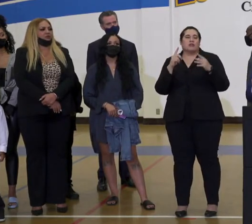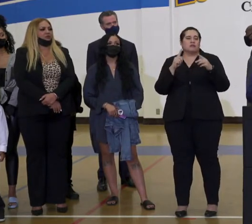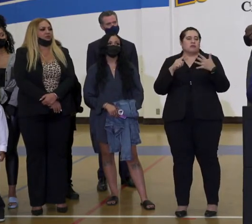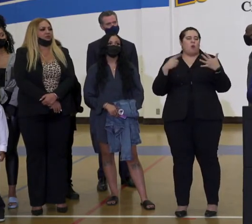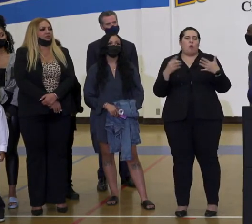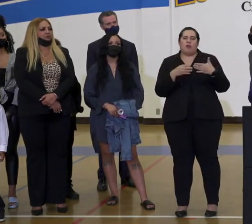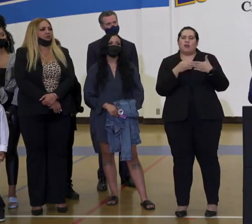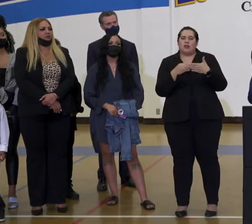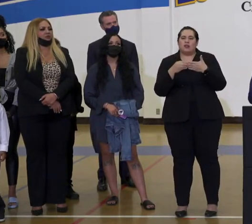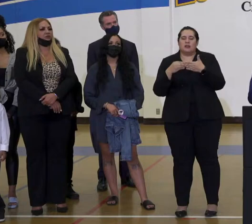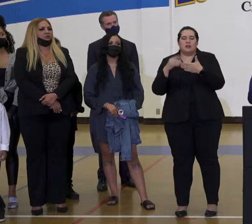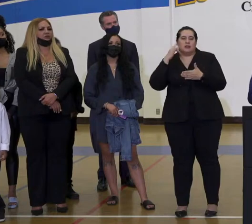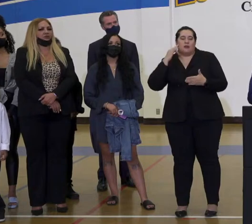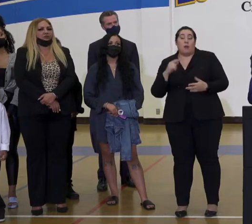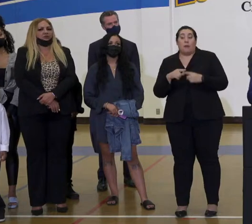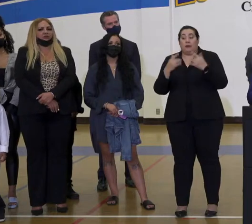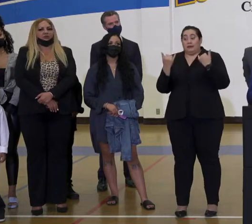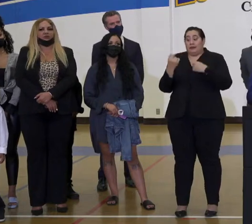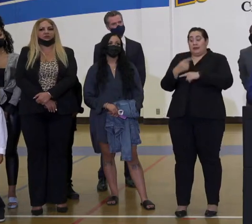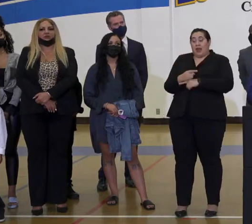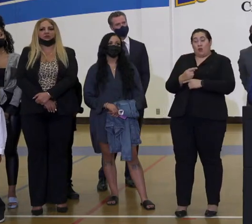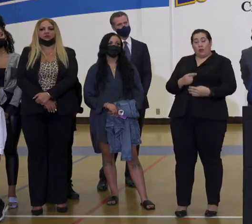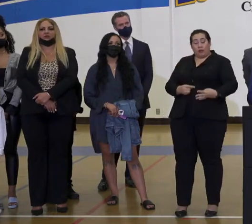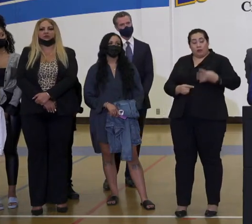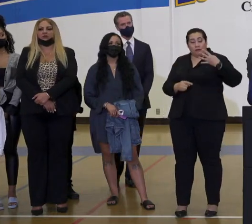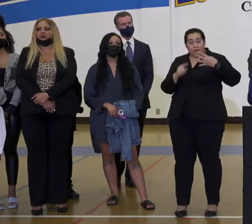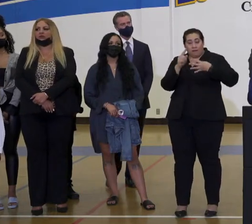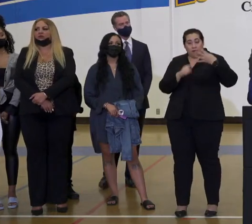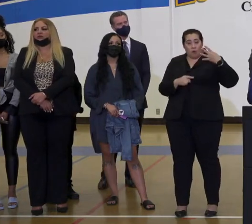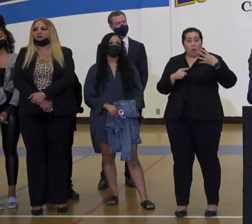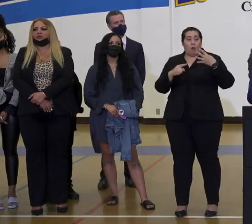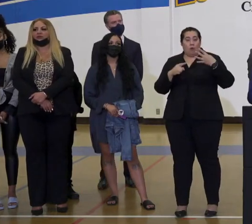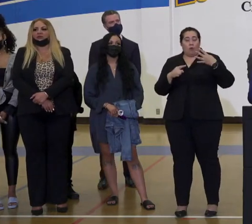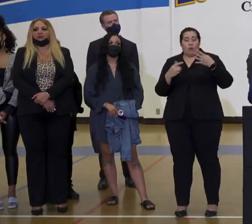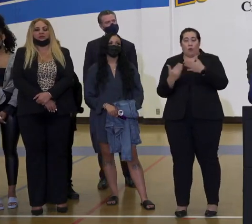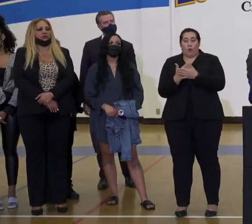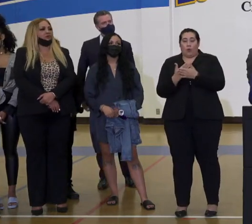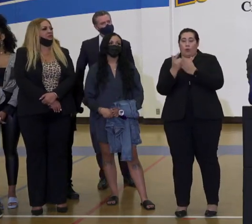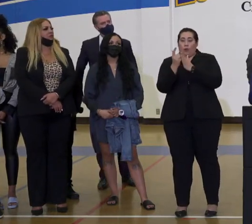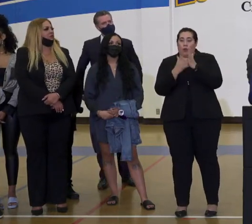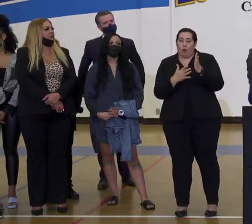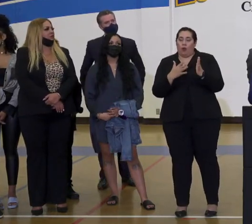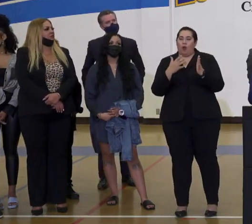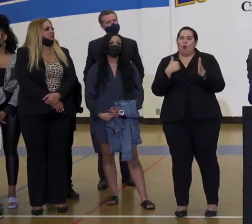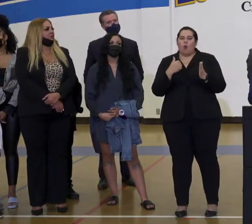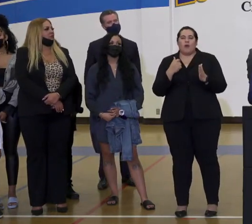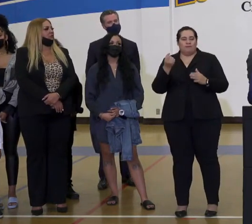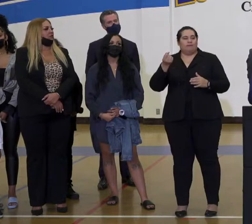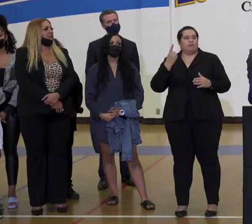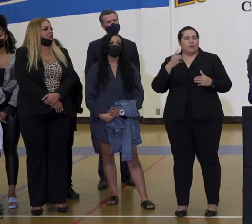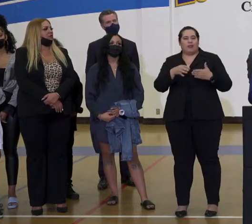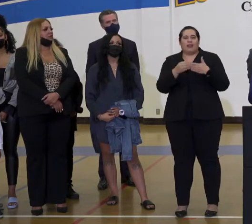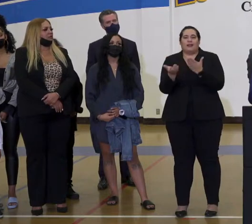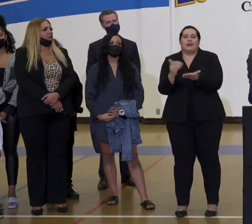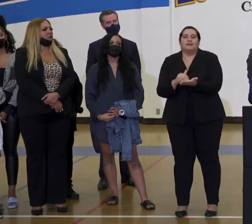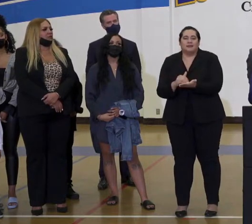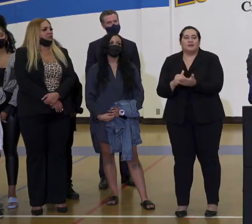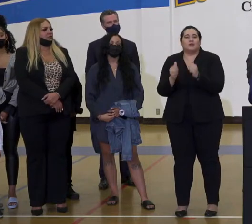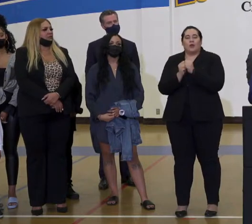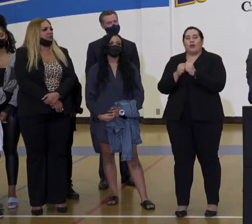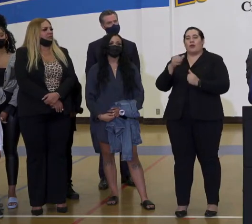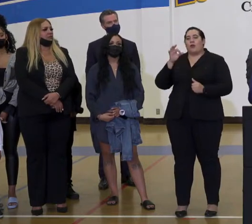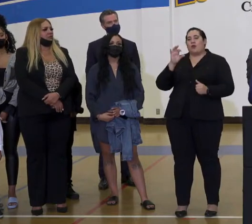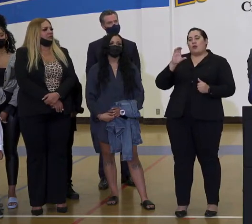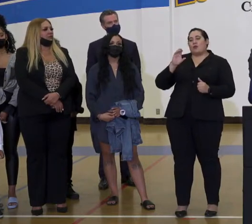And today, with these forward-leaning laws, we lead again, and we lead in the criminal